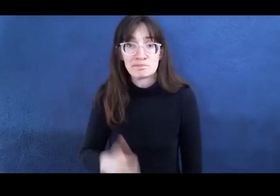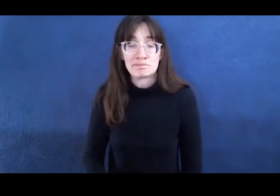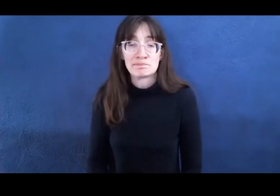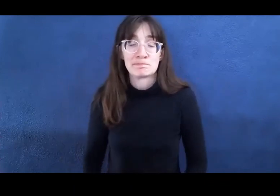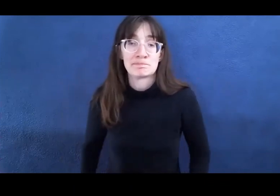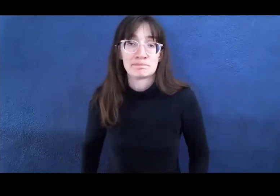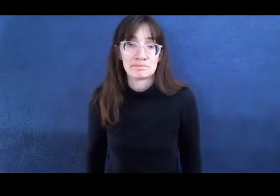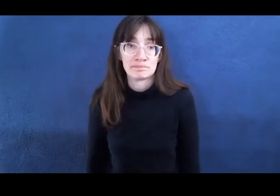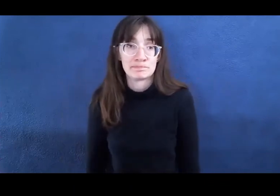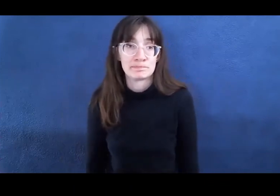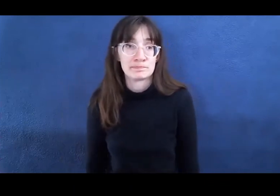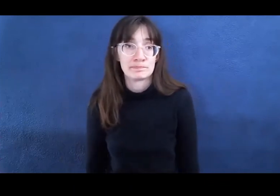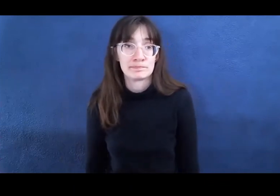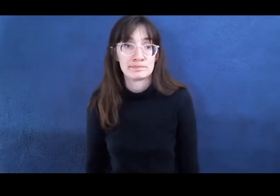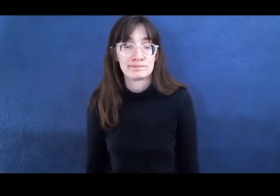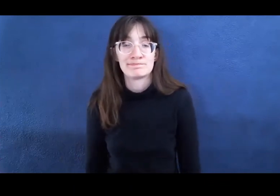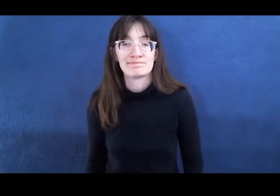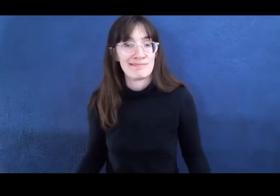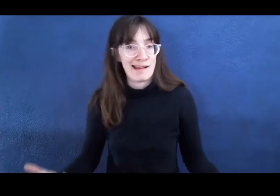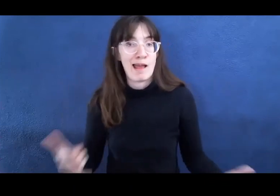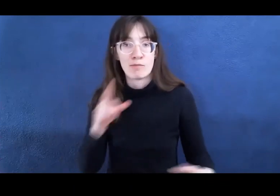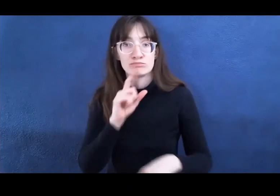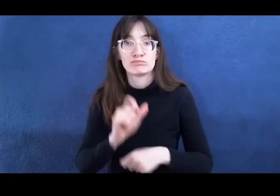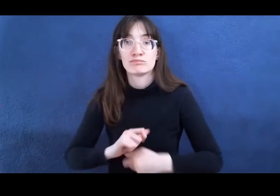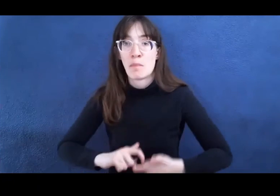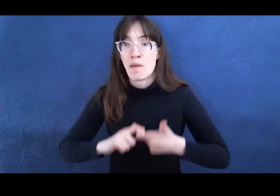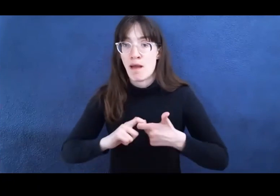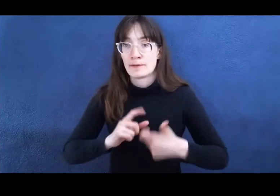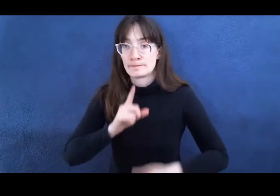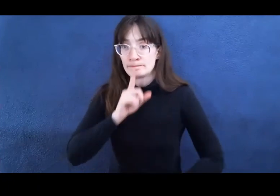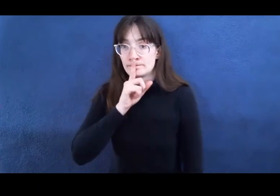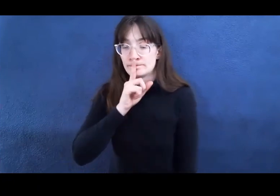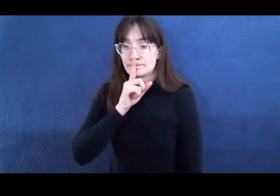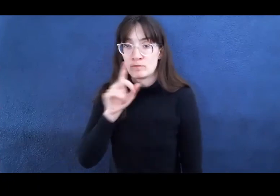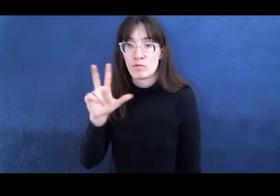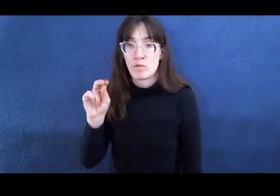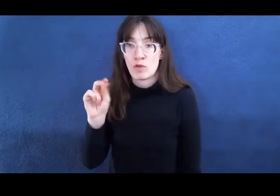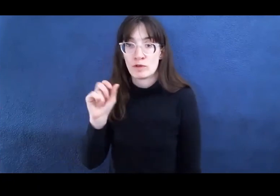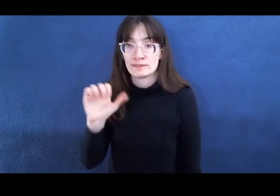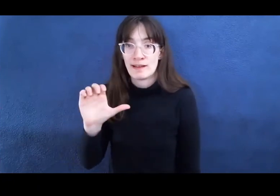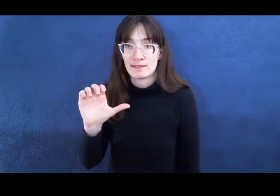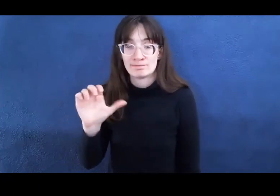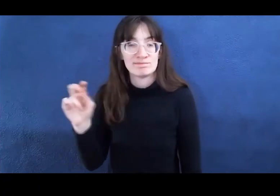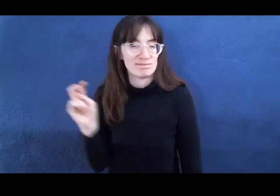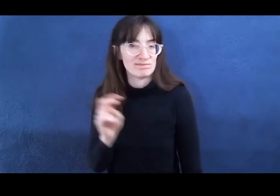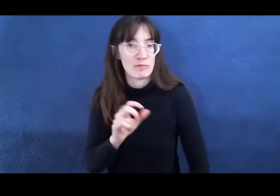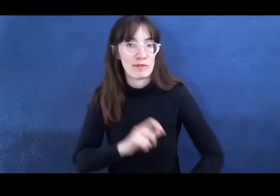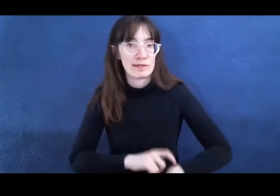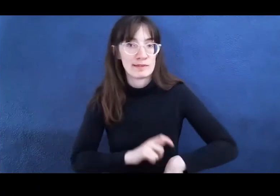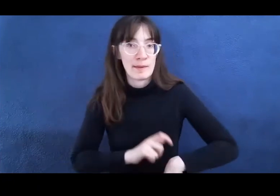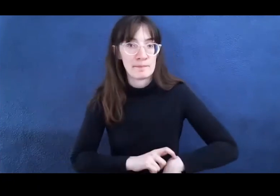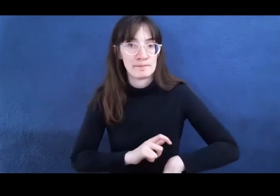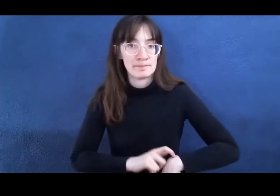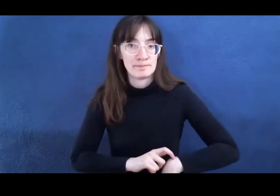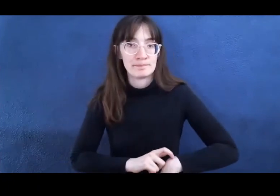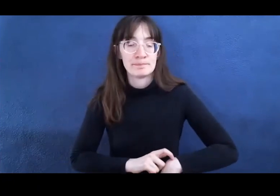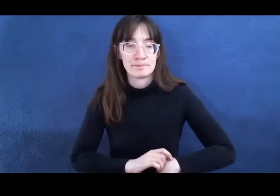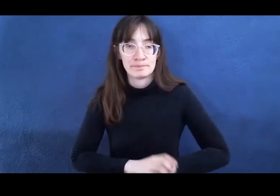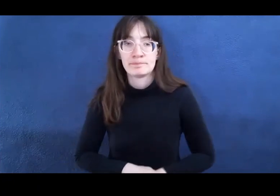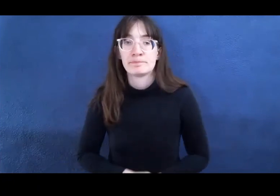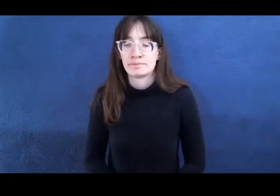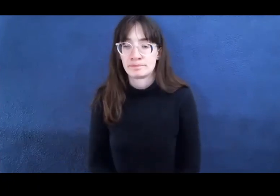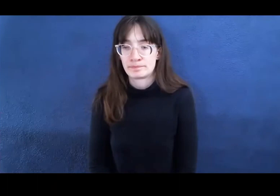And I will take a pause from speaking as I keep time for 30 seconds and